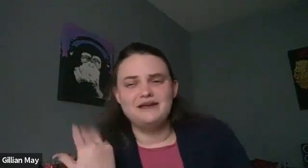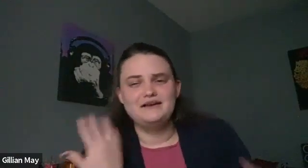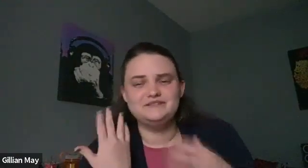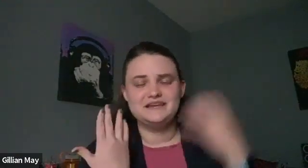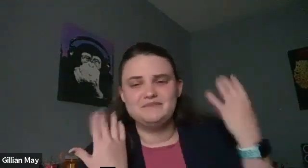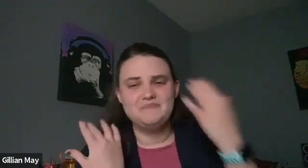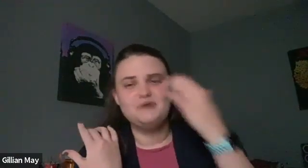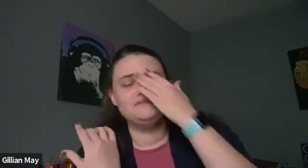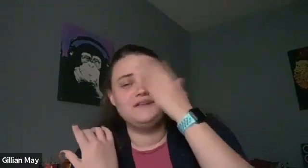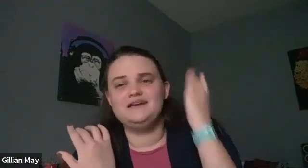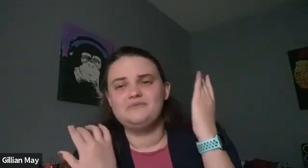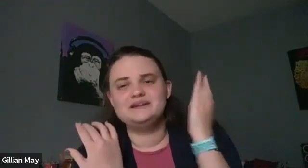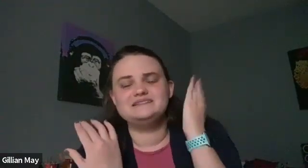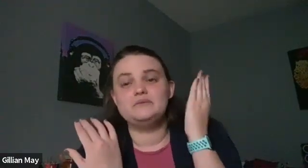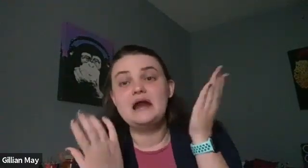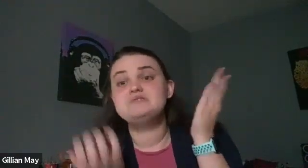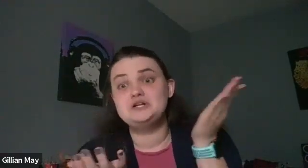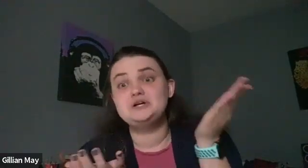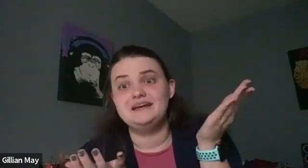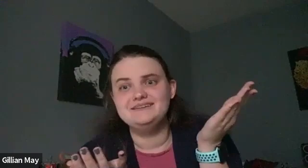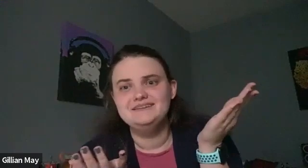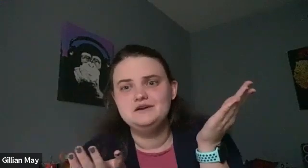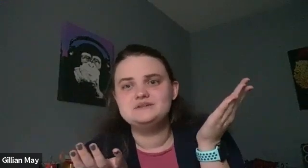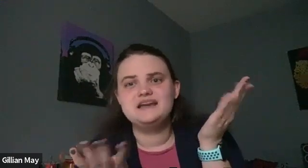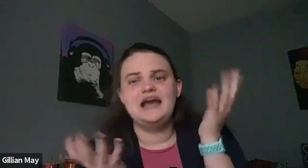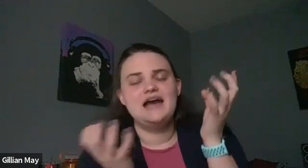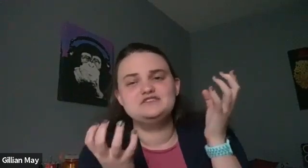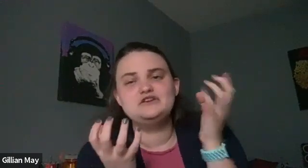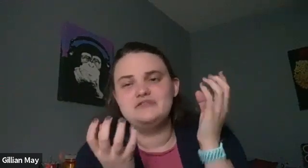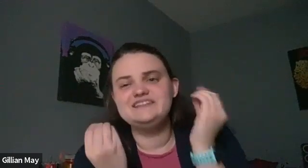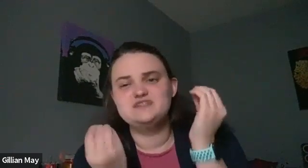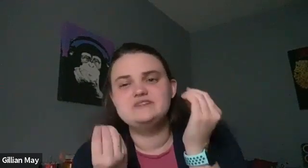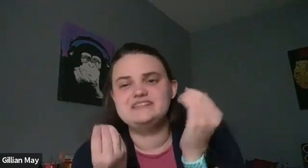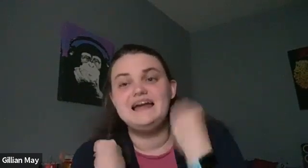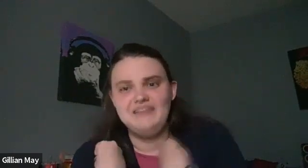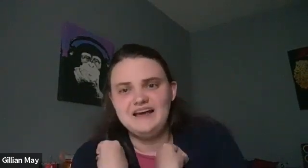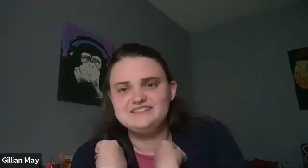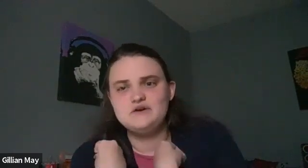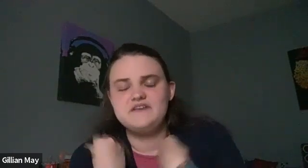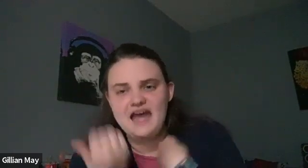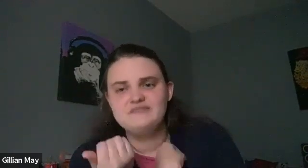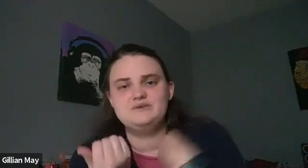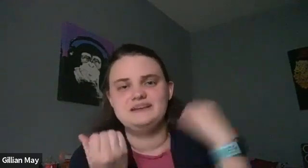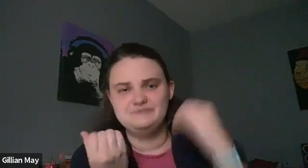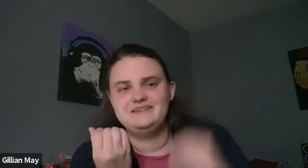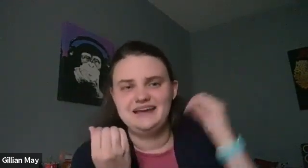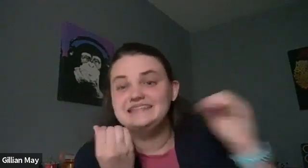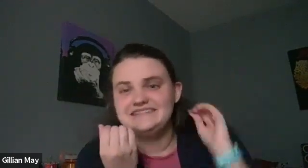of was like in my mode of like, when I was learning, was like, I have to learn at least the ones that I like. So if I have to, I can be like, I need